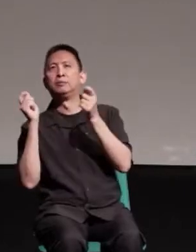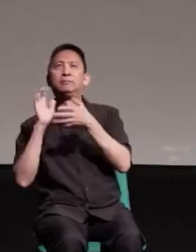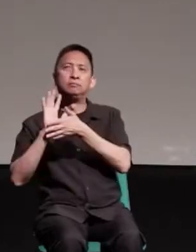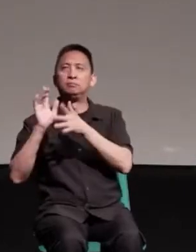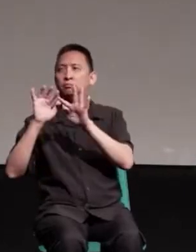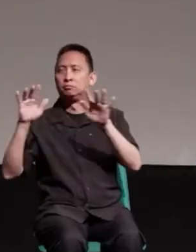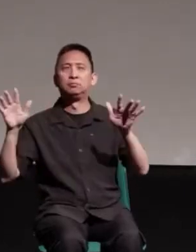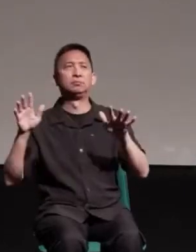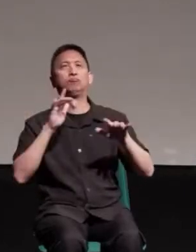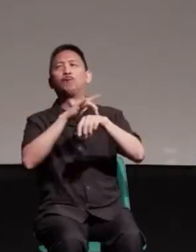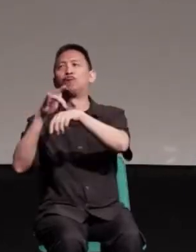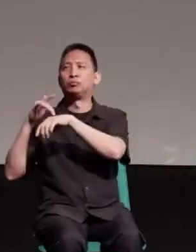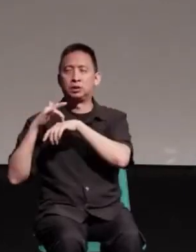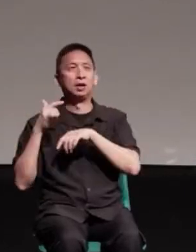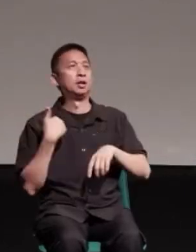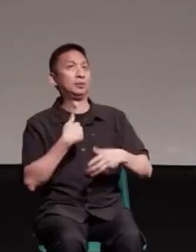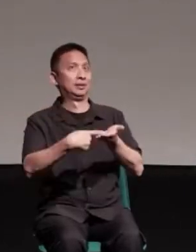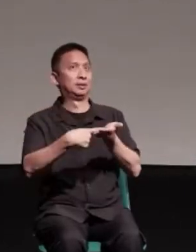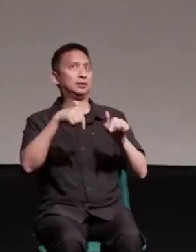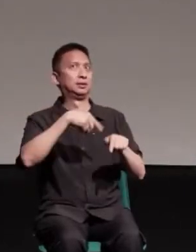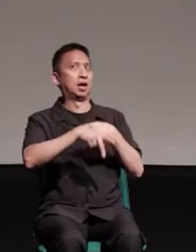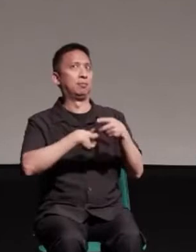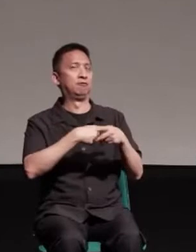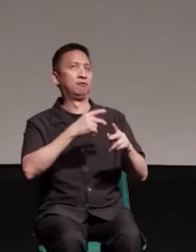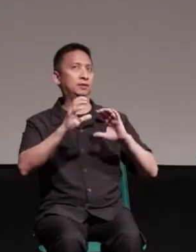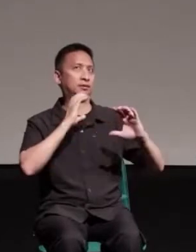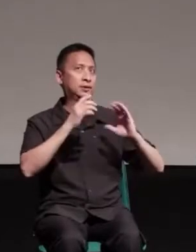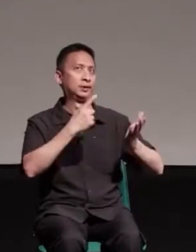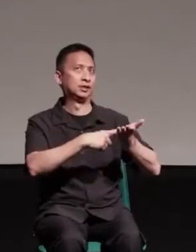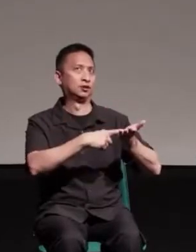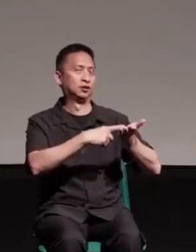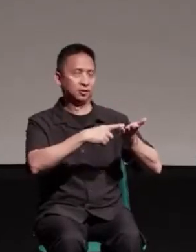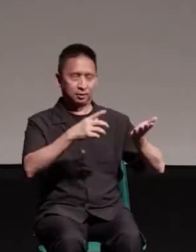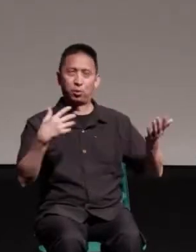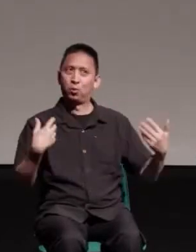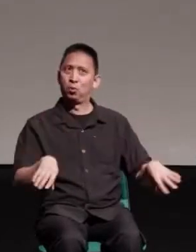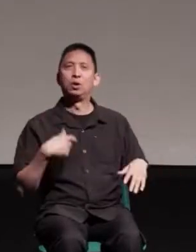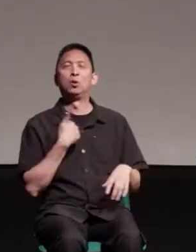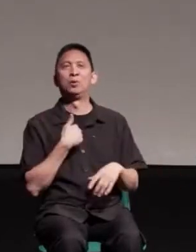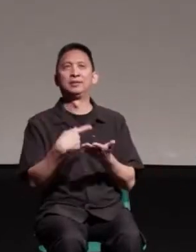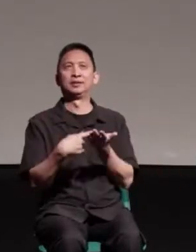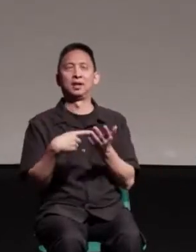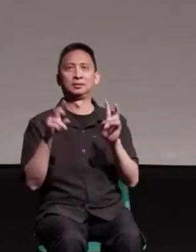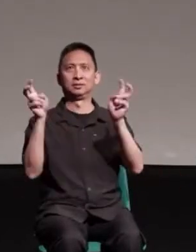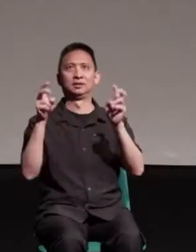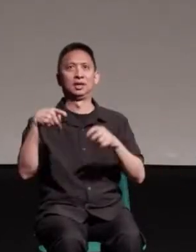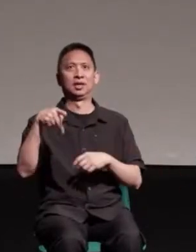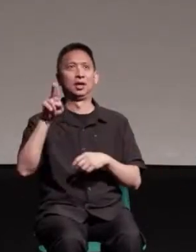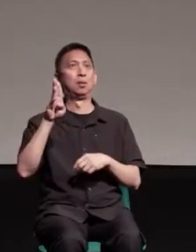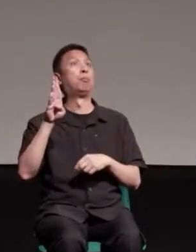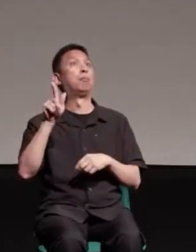other places where we have conversations like this occur, when we have conversations about public media, it's usually